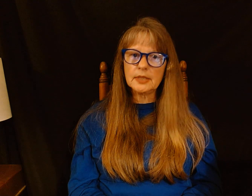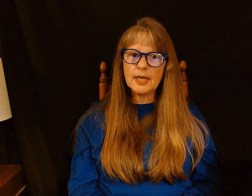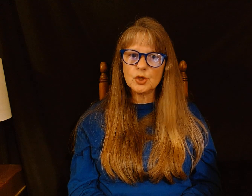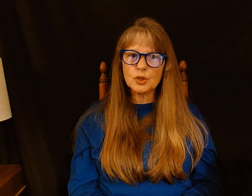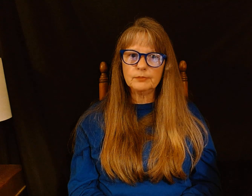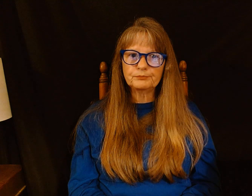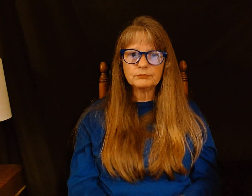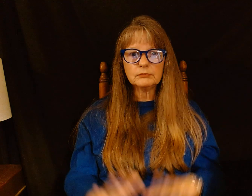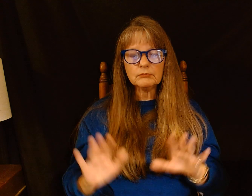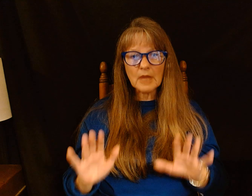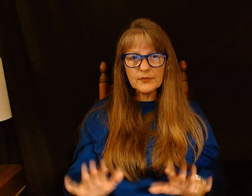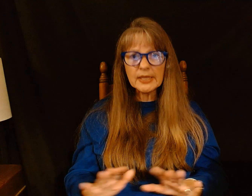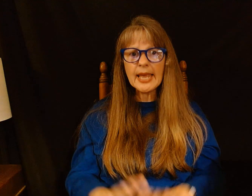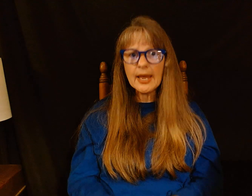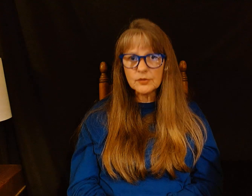reconciliation of an accounting,